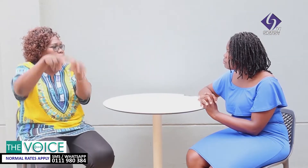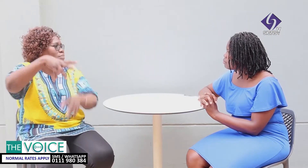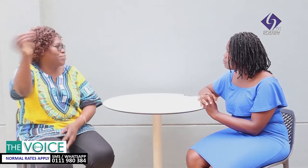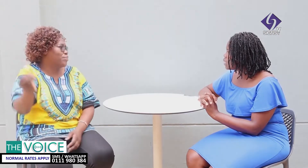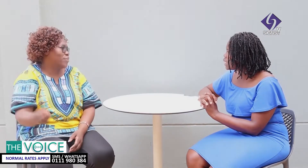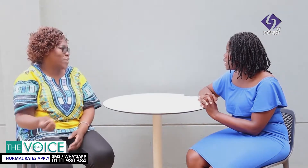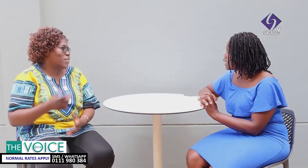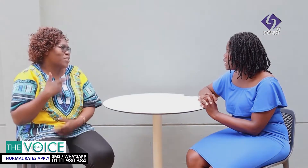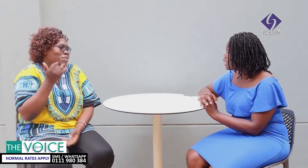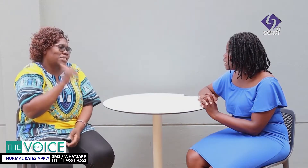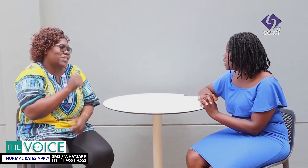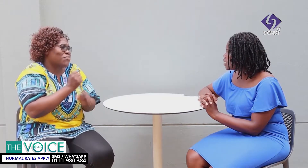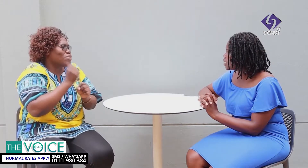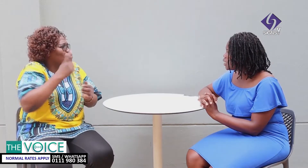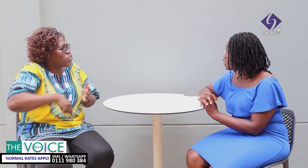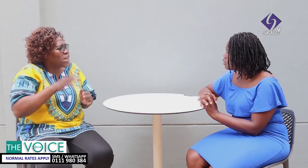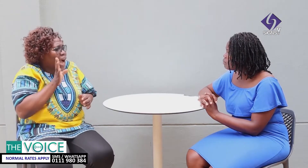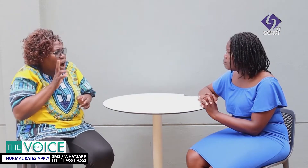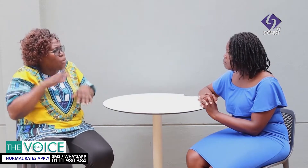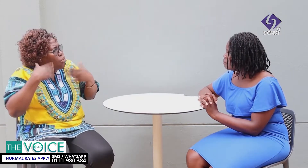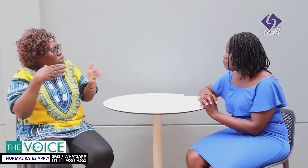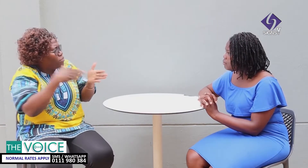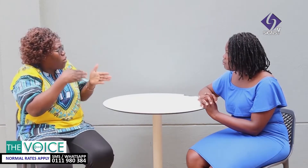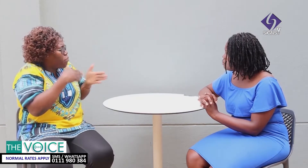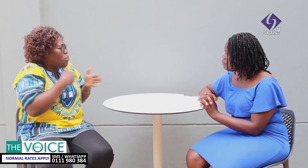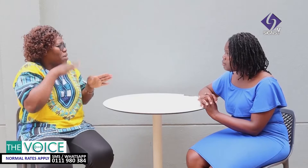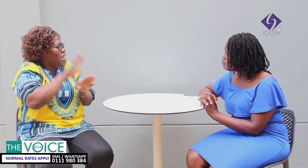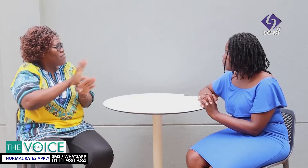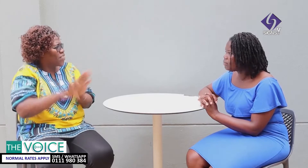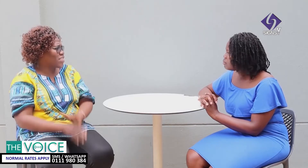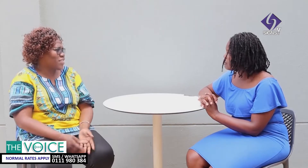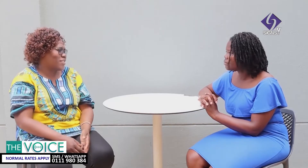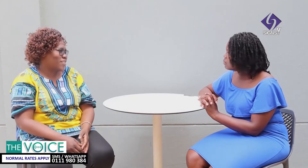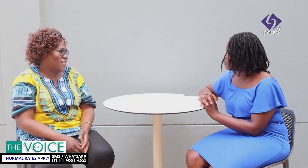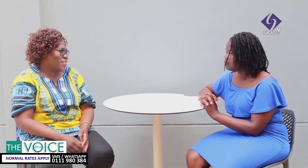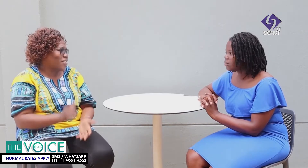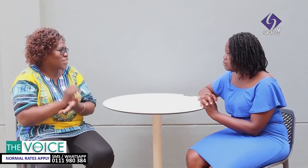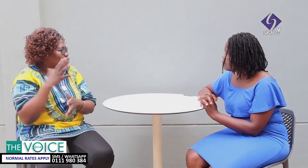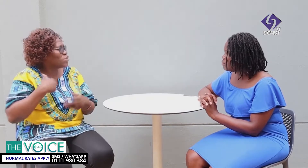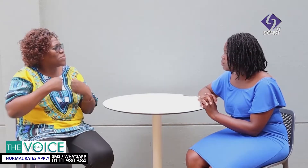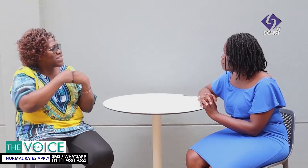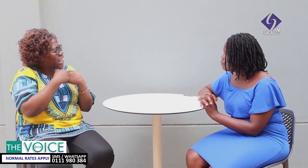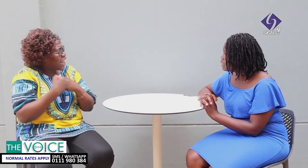And every time I tried to go anywhere, my uncle will really block me. I wouldn't just have the freedom to go anywhere.